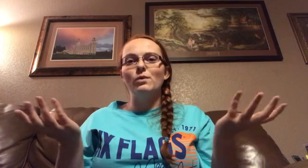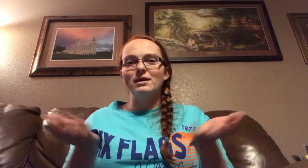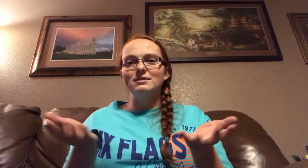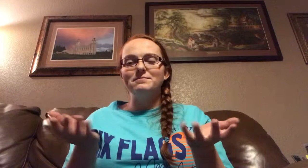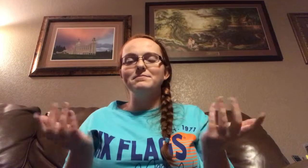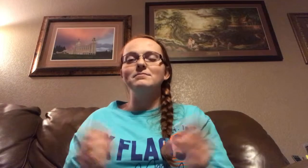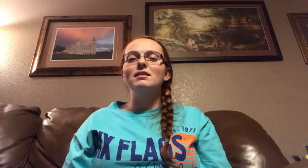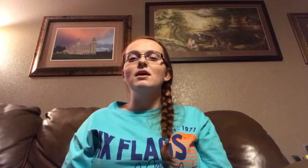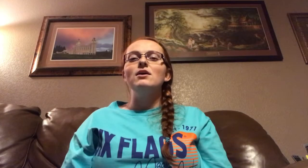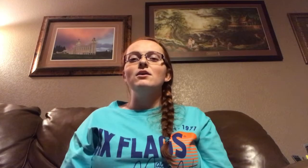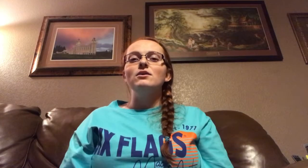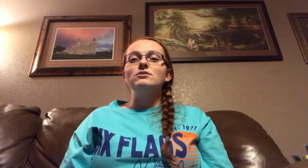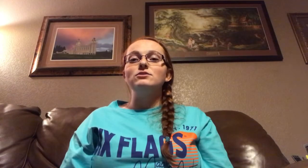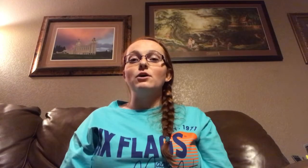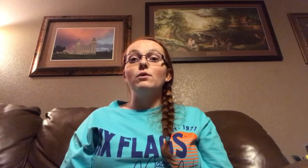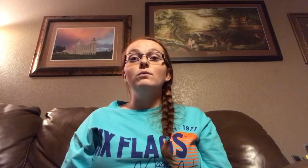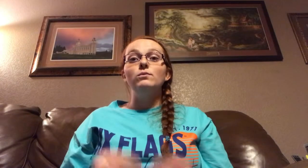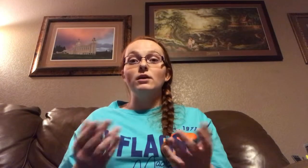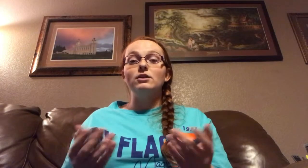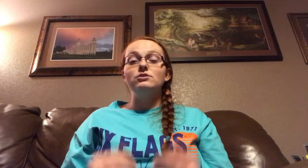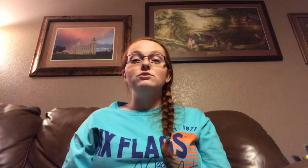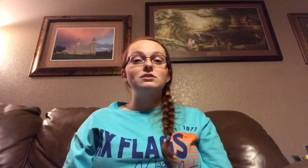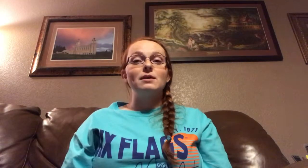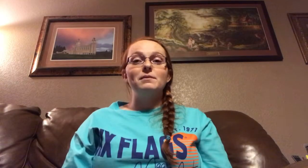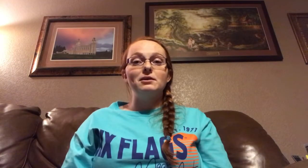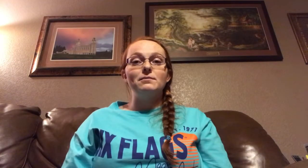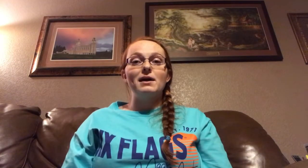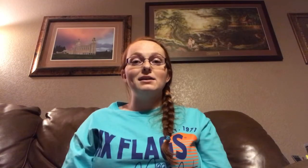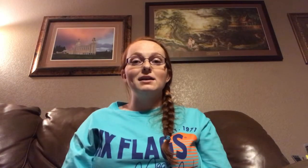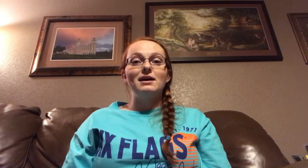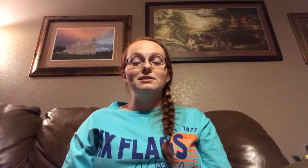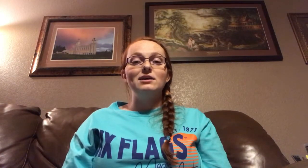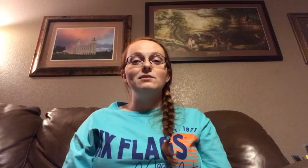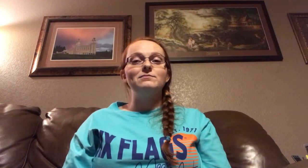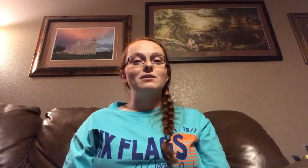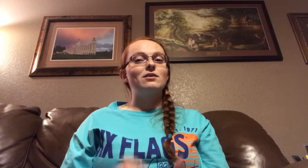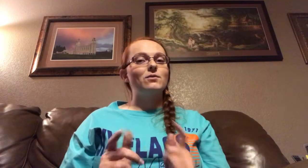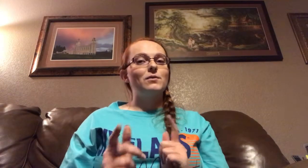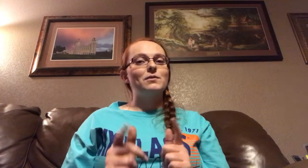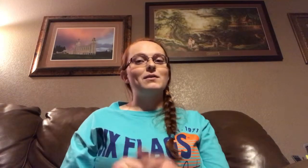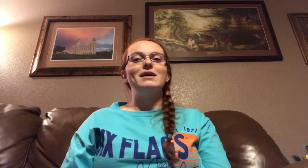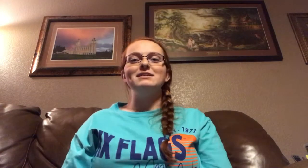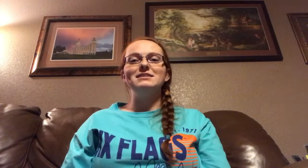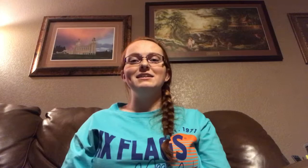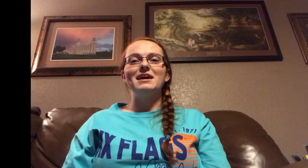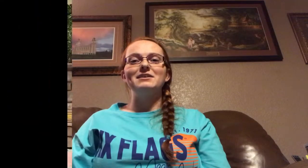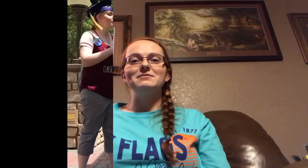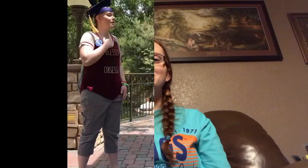What? So we're going to do just like Peter Pan and I did while we were at Disneyland.